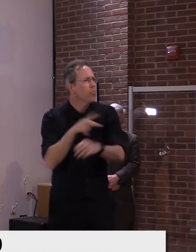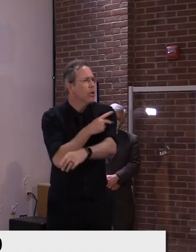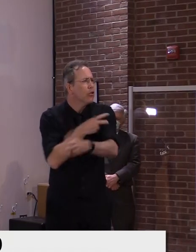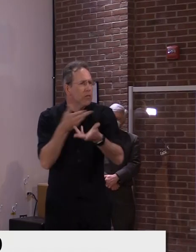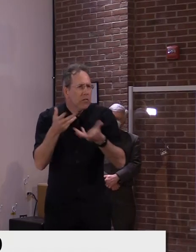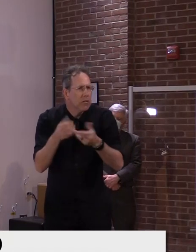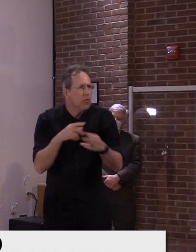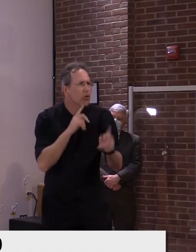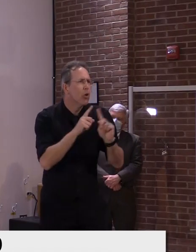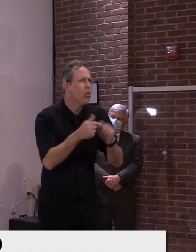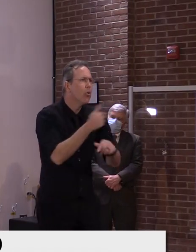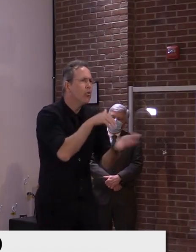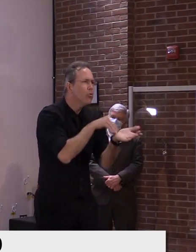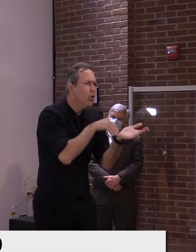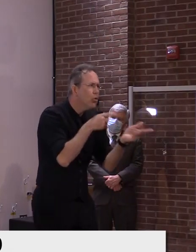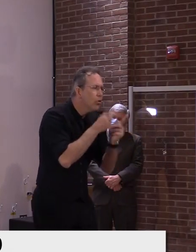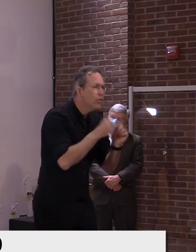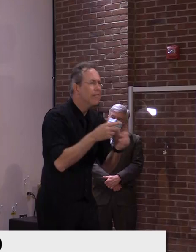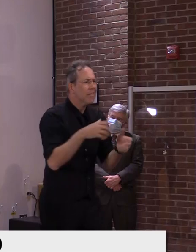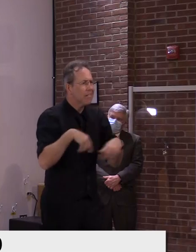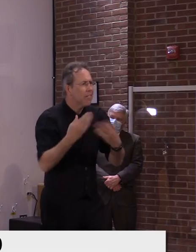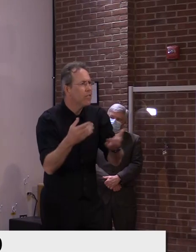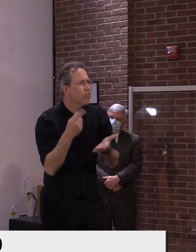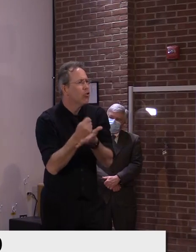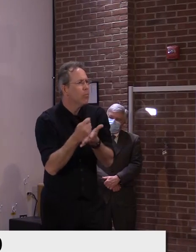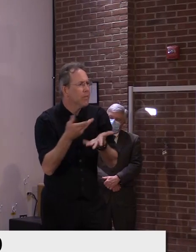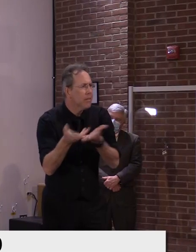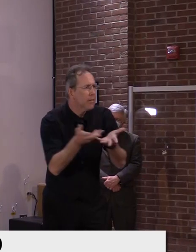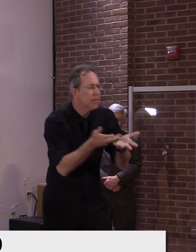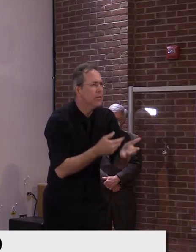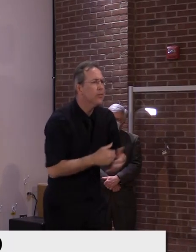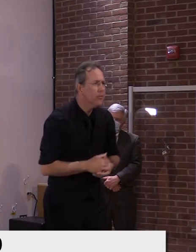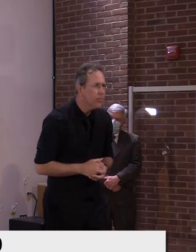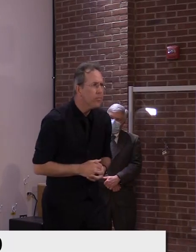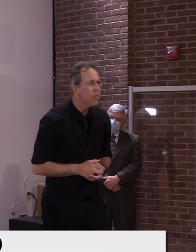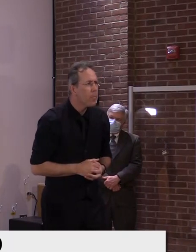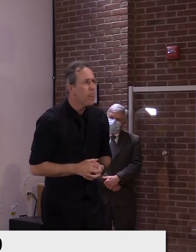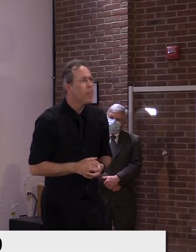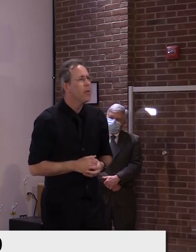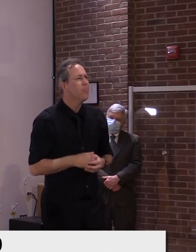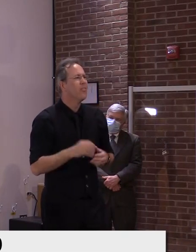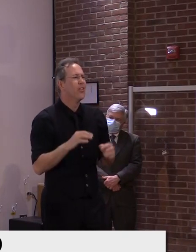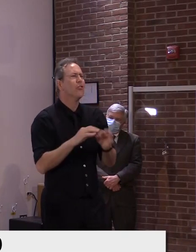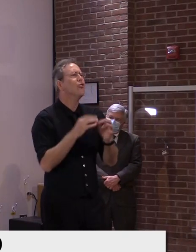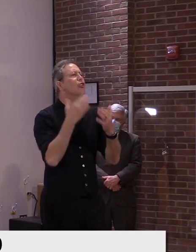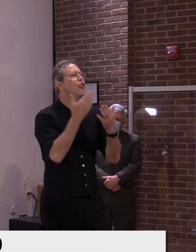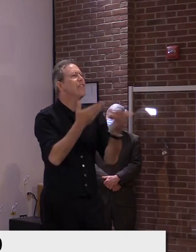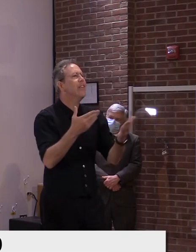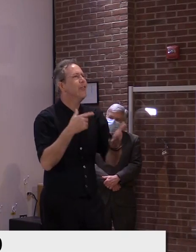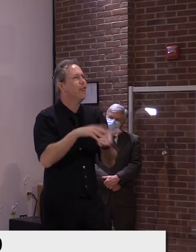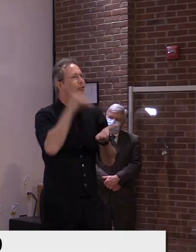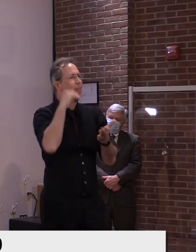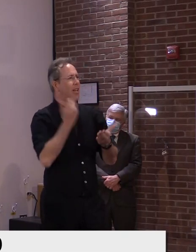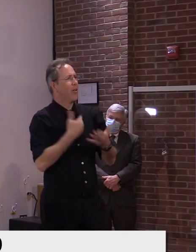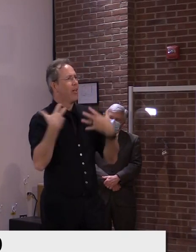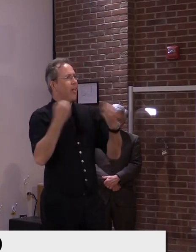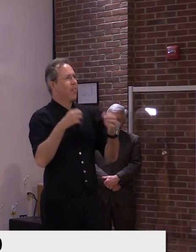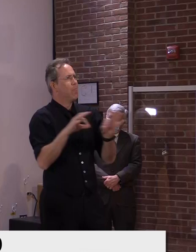really what's coming to bear right now, and it's a healthy process. But again, it shouldn't be one that makes people less